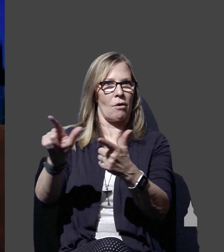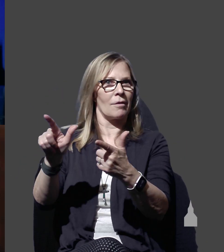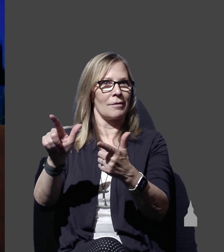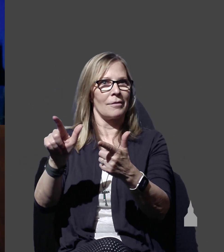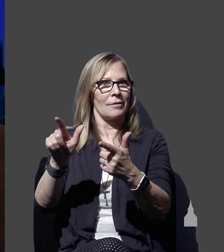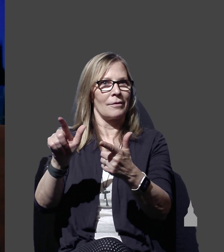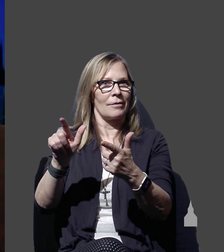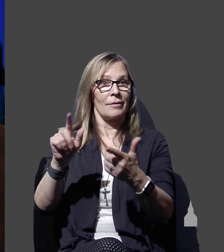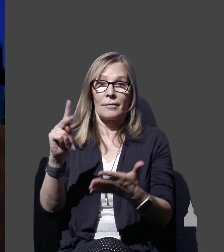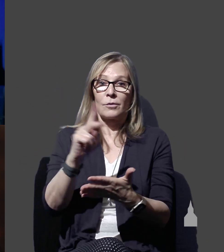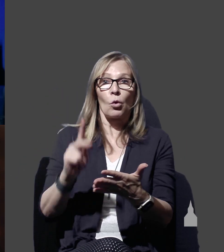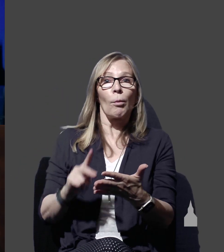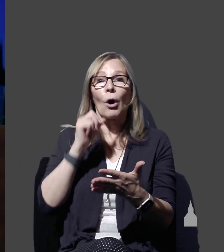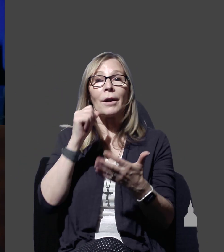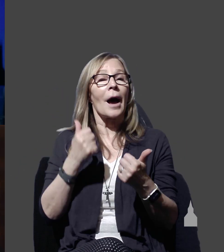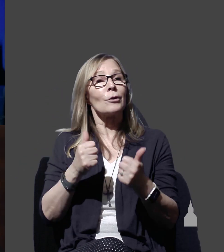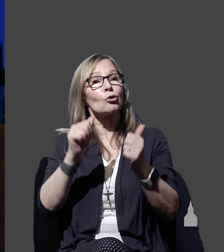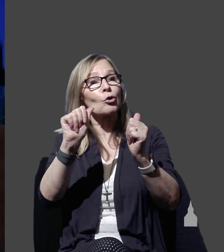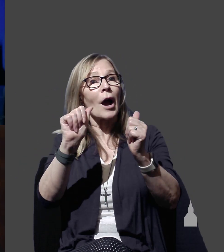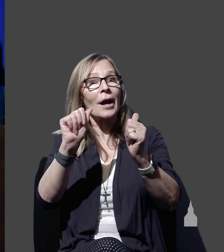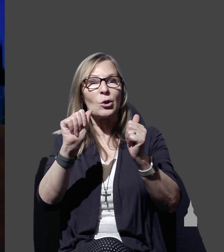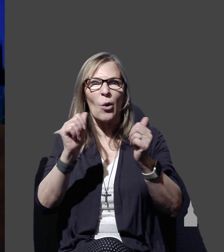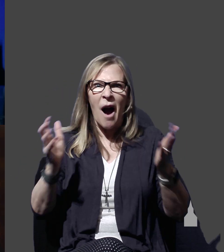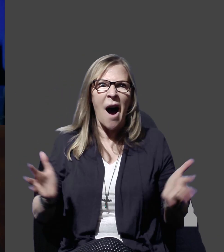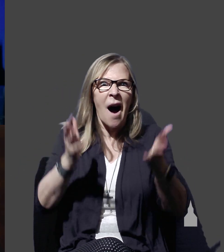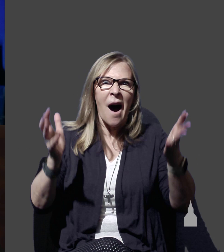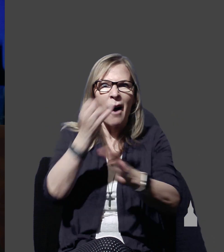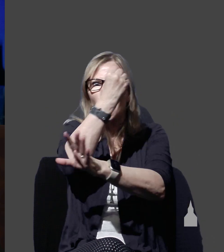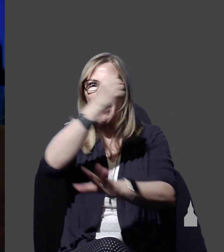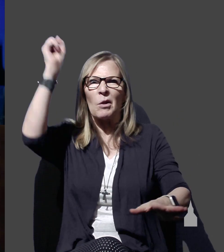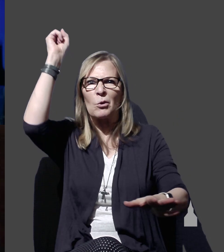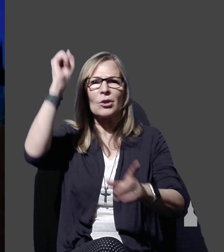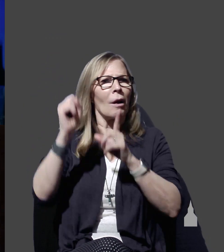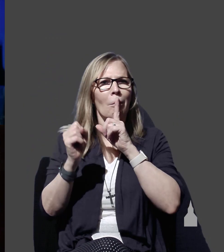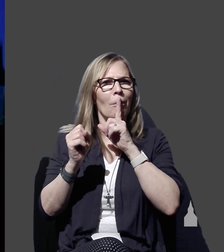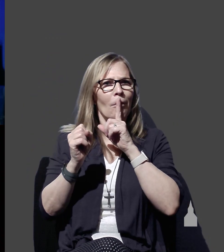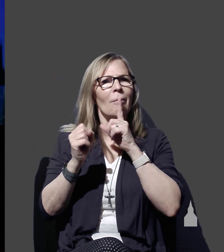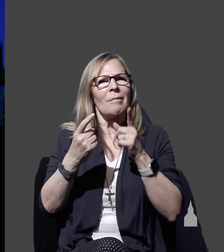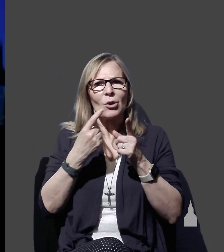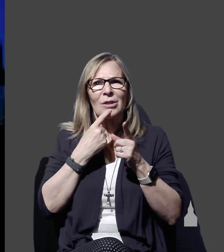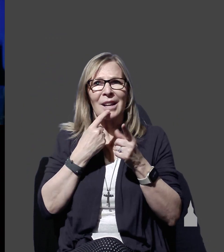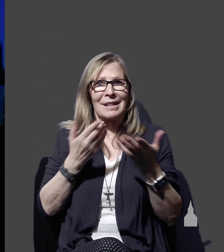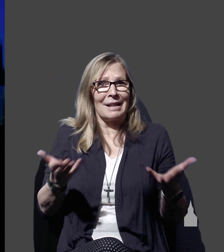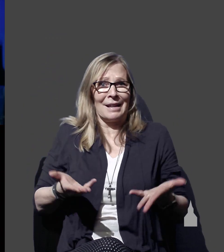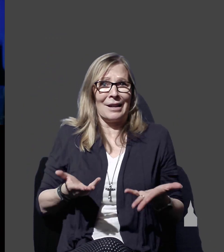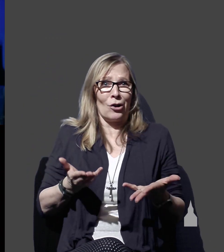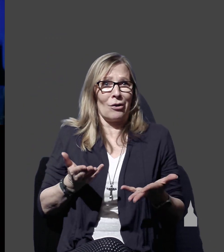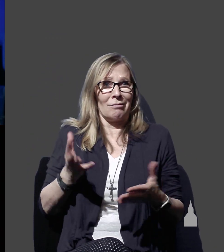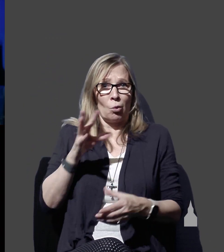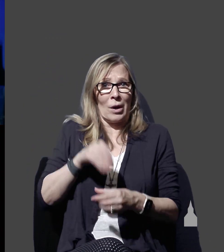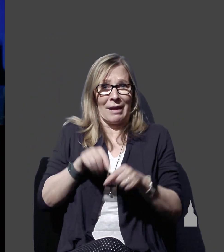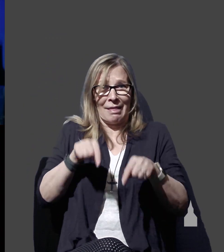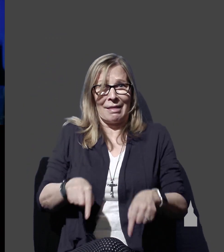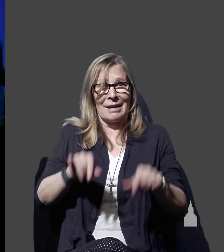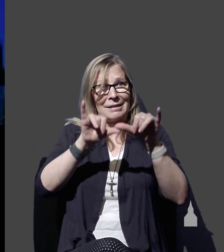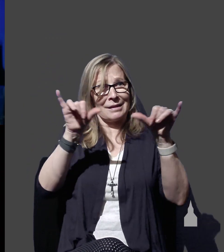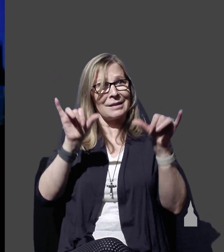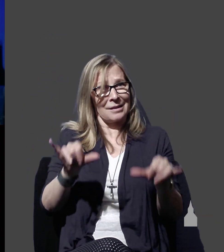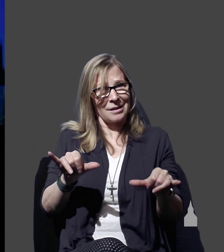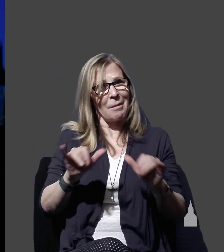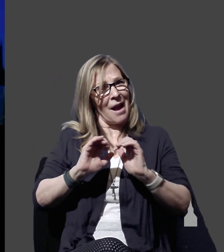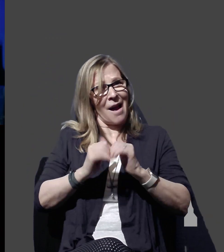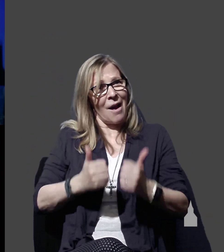So Paul wasn't trying to bring about a revolution. He was just trying to tell you, how do you exist in the system in which you find yourself?